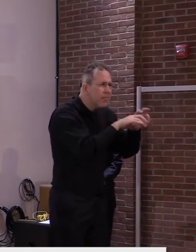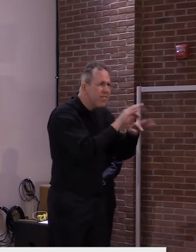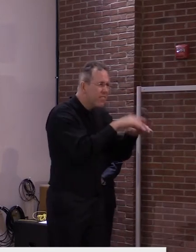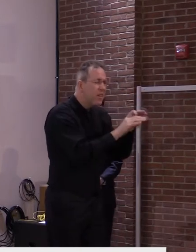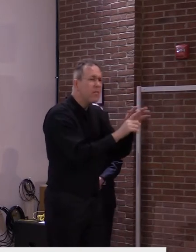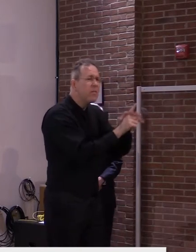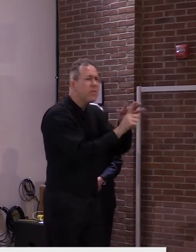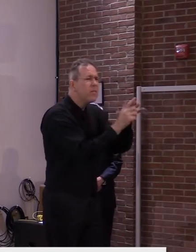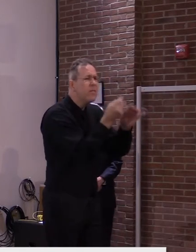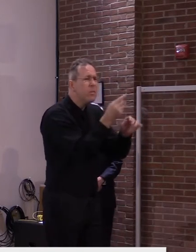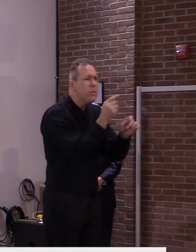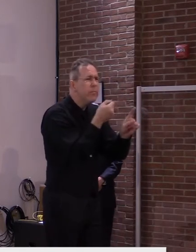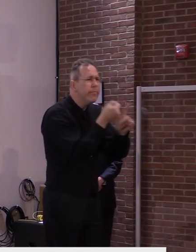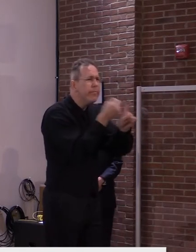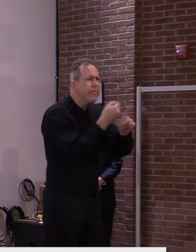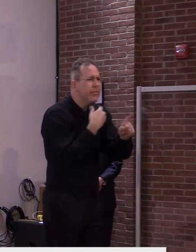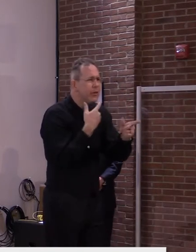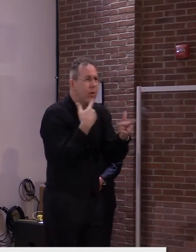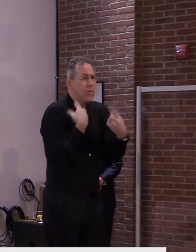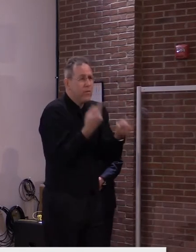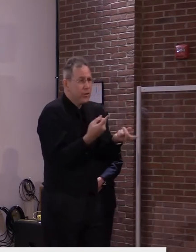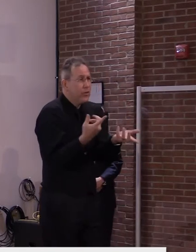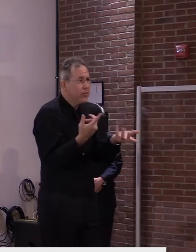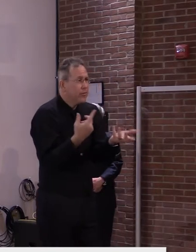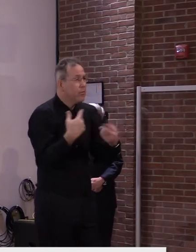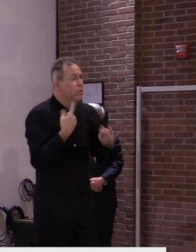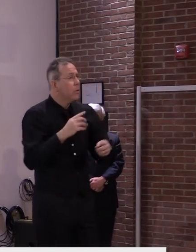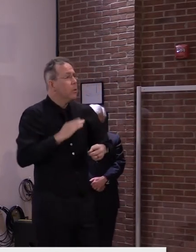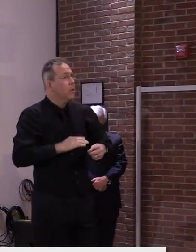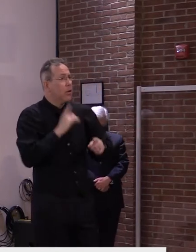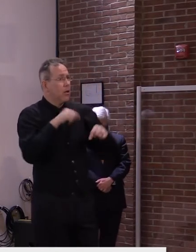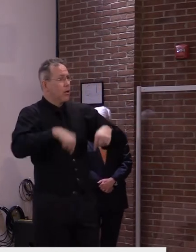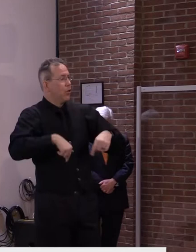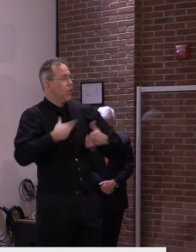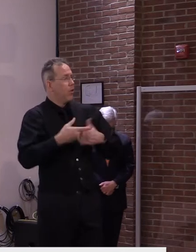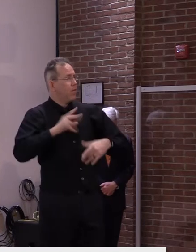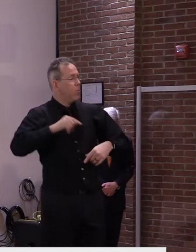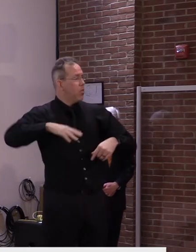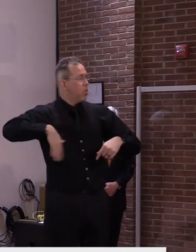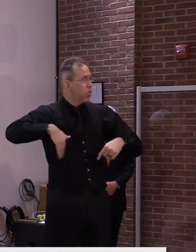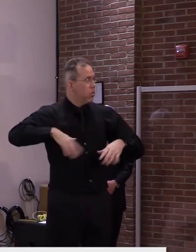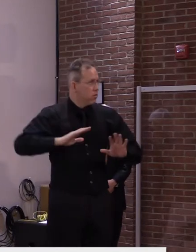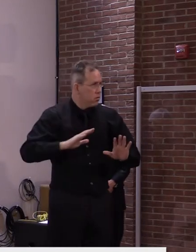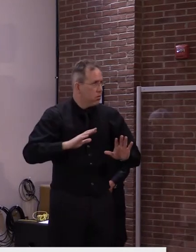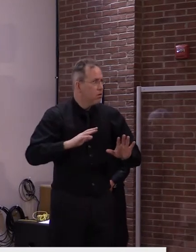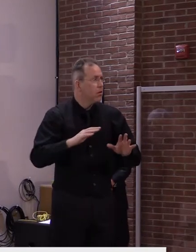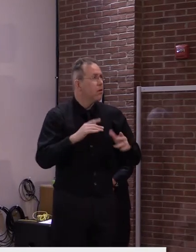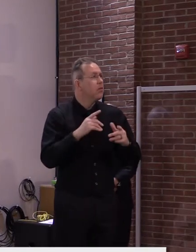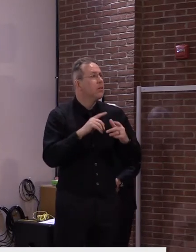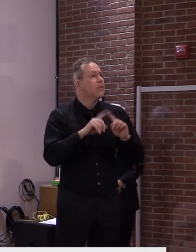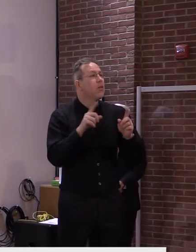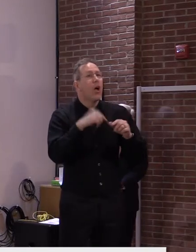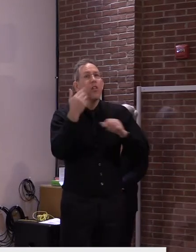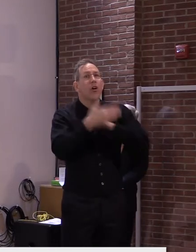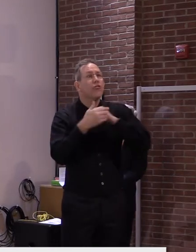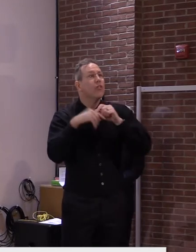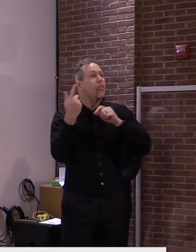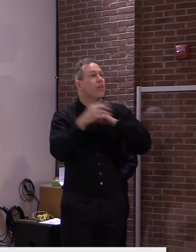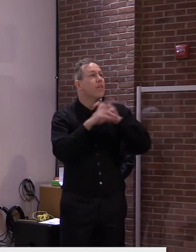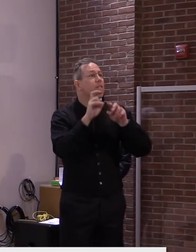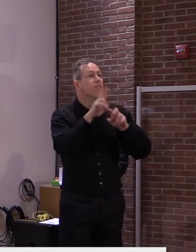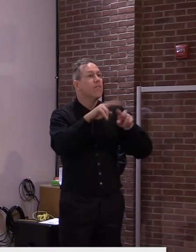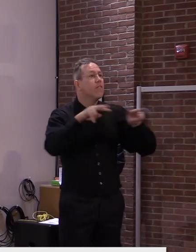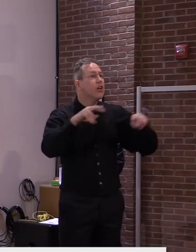any of the variants, which I guess we can say that is very good news. The Norwich outbreak has